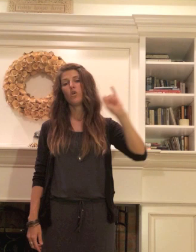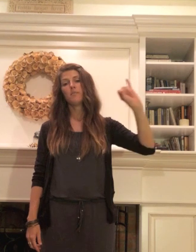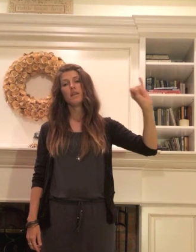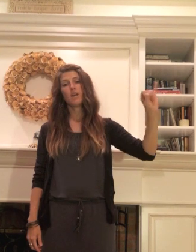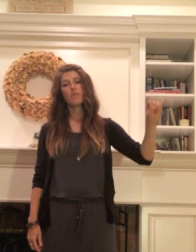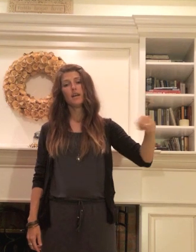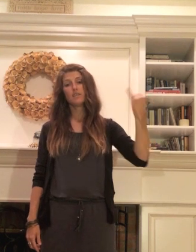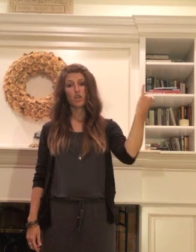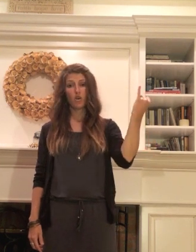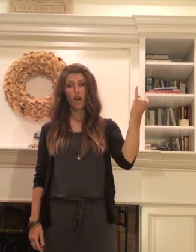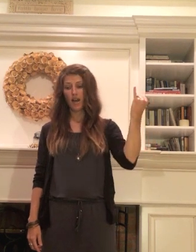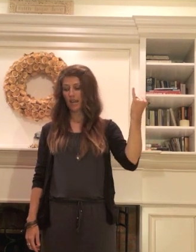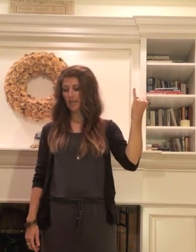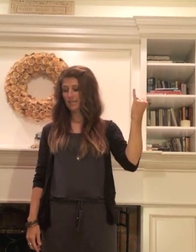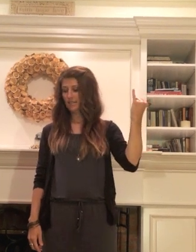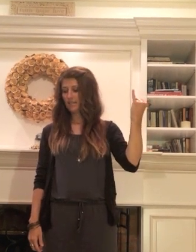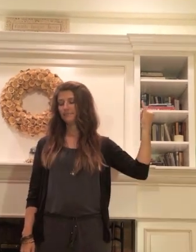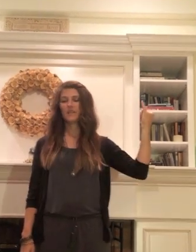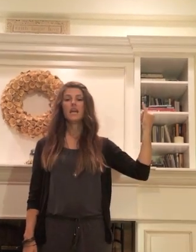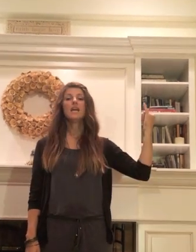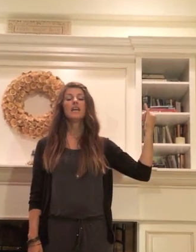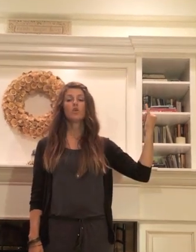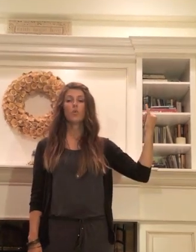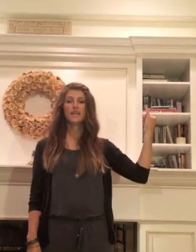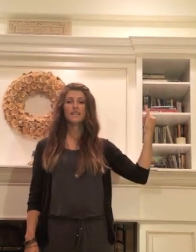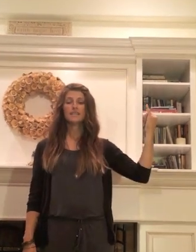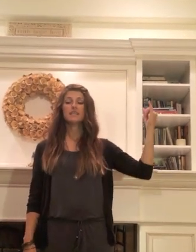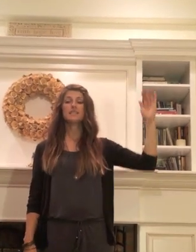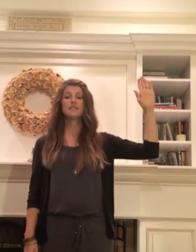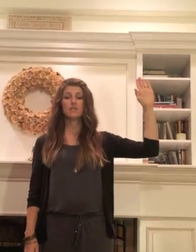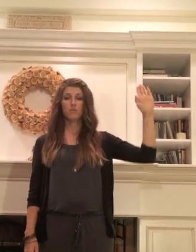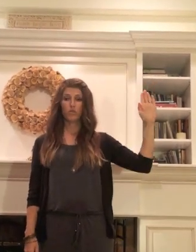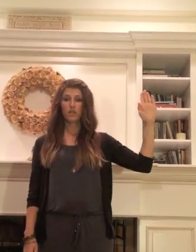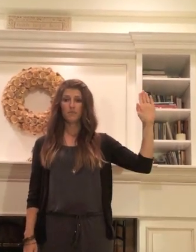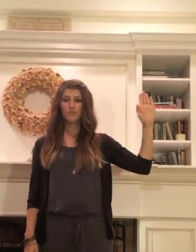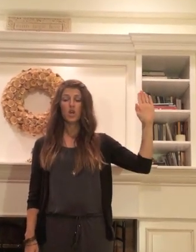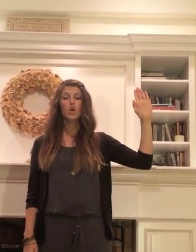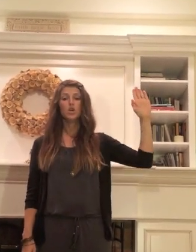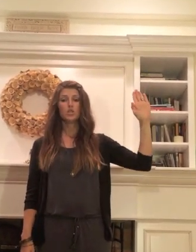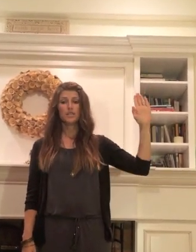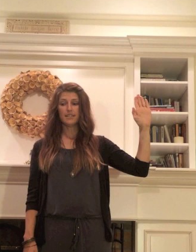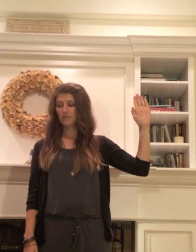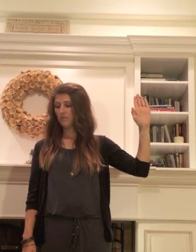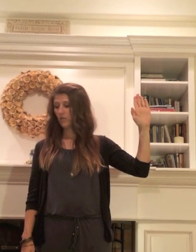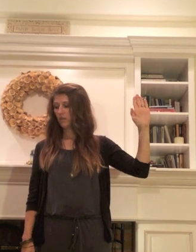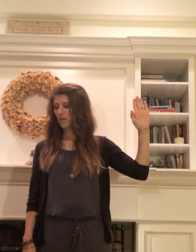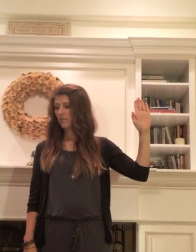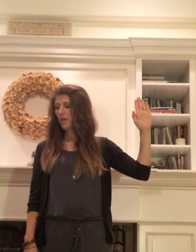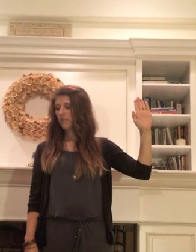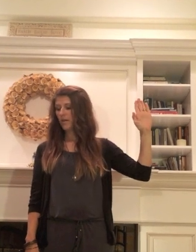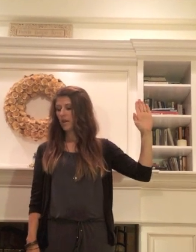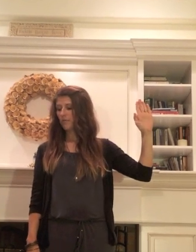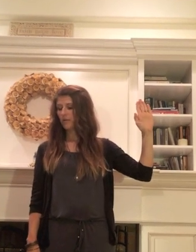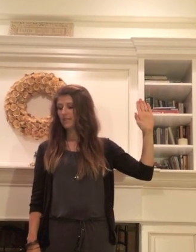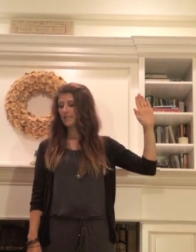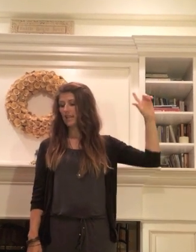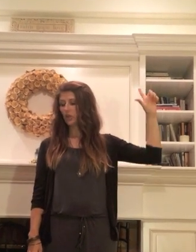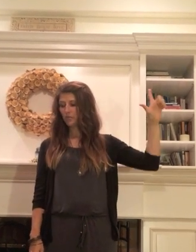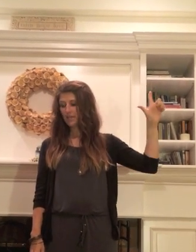nomen erat Johannes. Hic venit in testimonium, ut testimonium perhiberit de